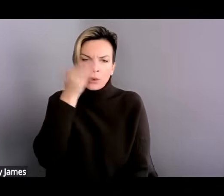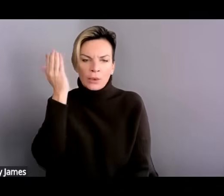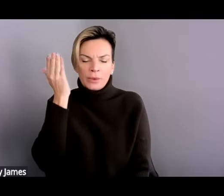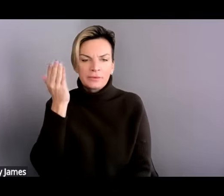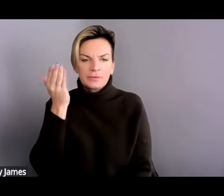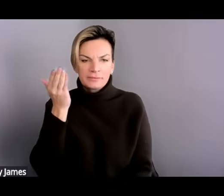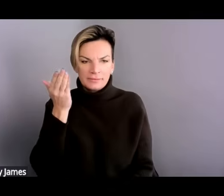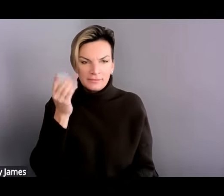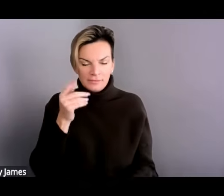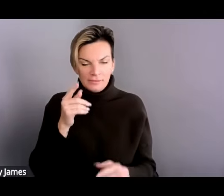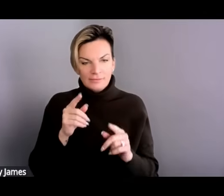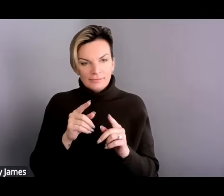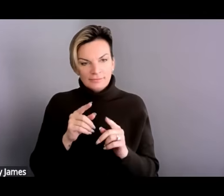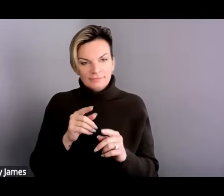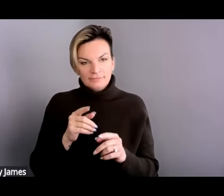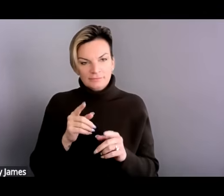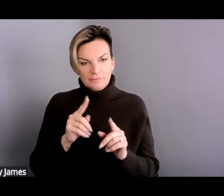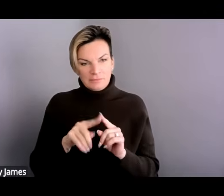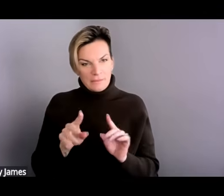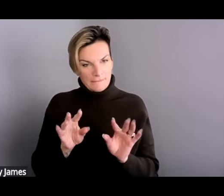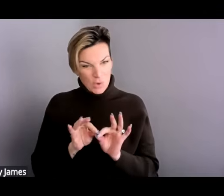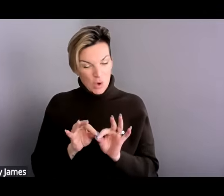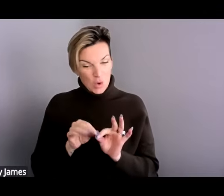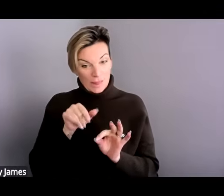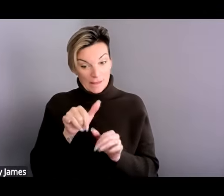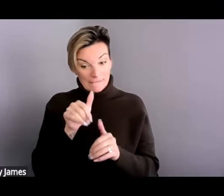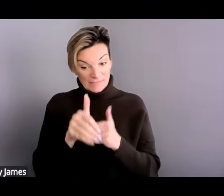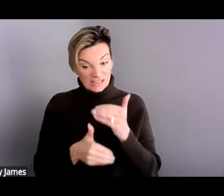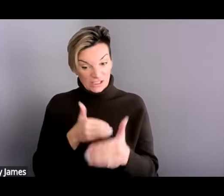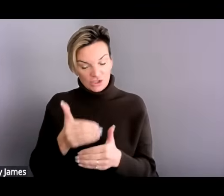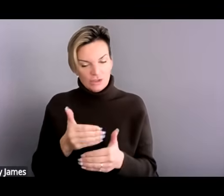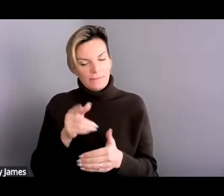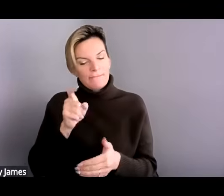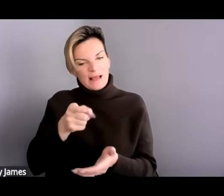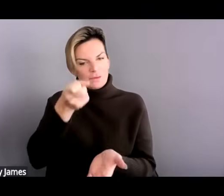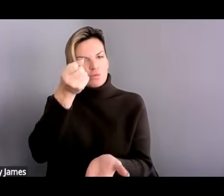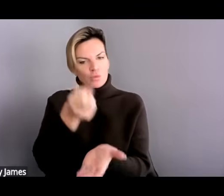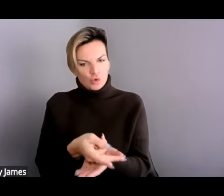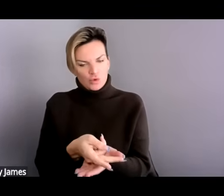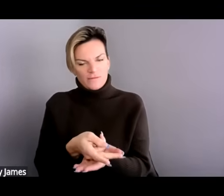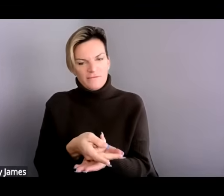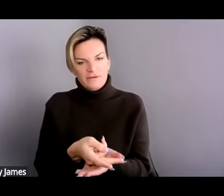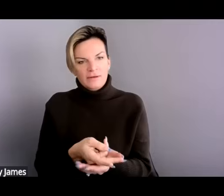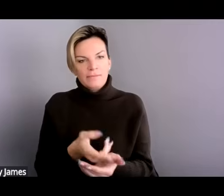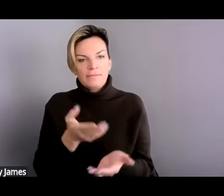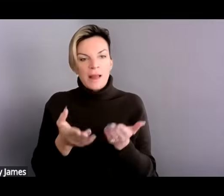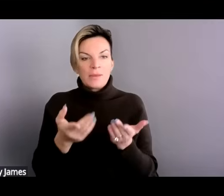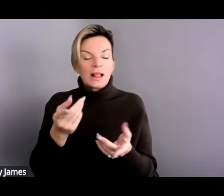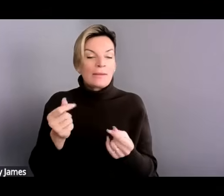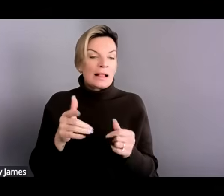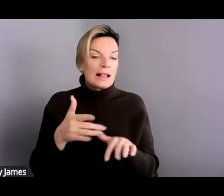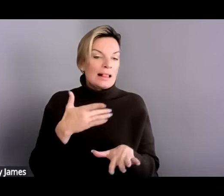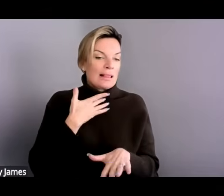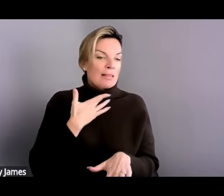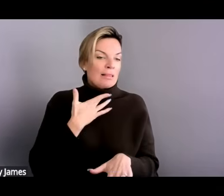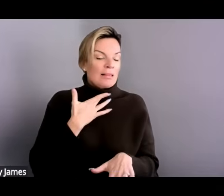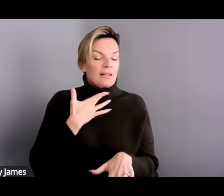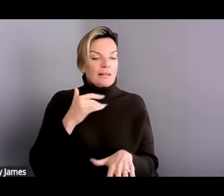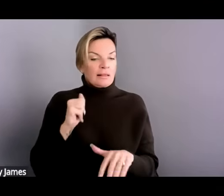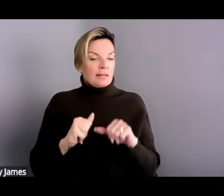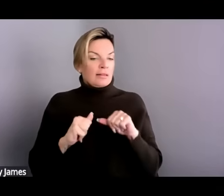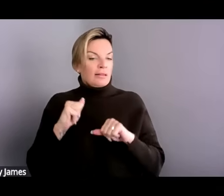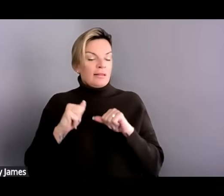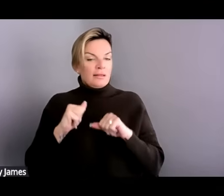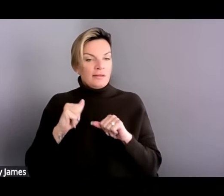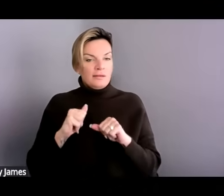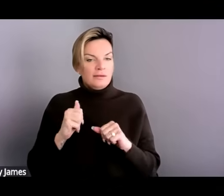very important for that procedure to be approved. Now, I can understand if you have some hesitation, but it was